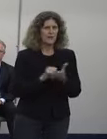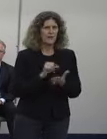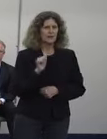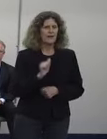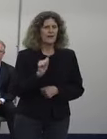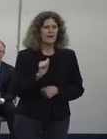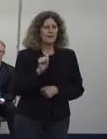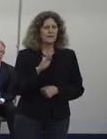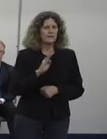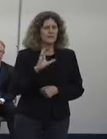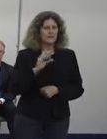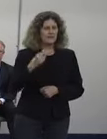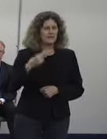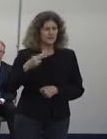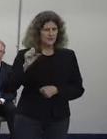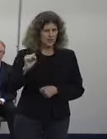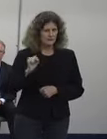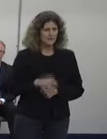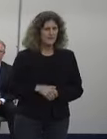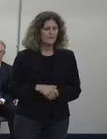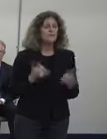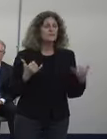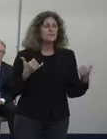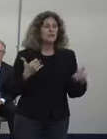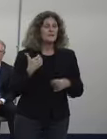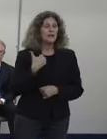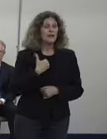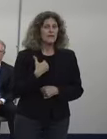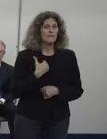@BCHHS. Today we have